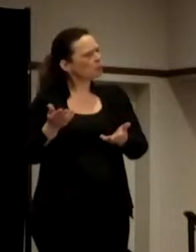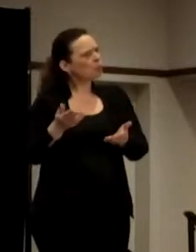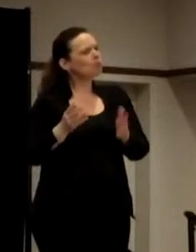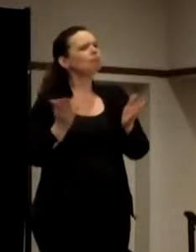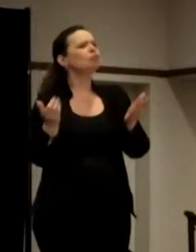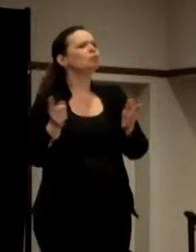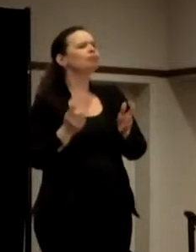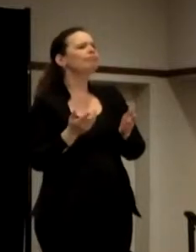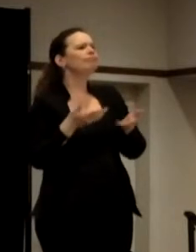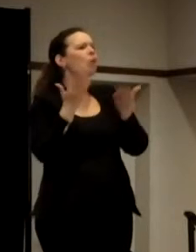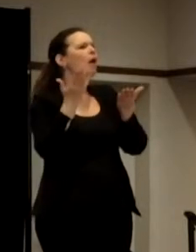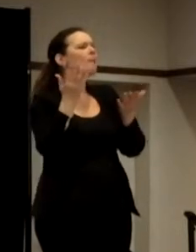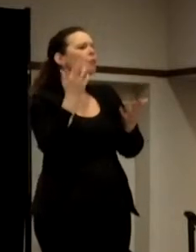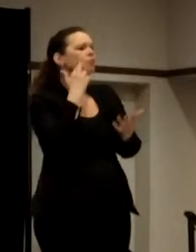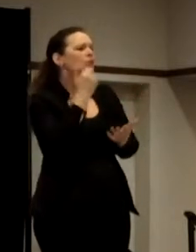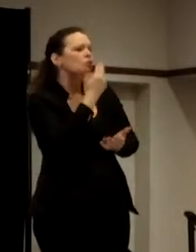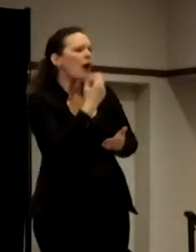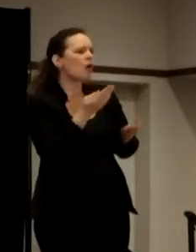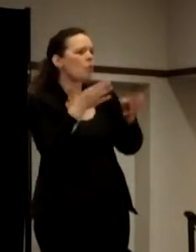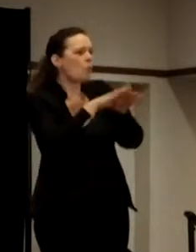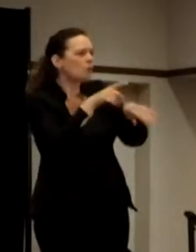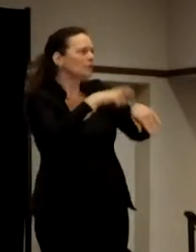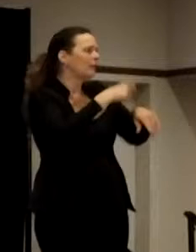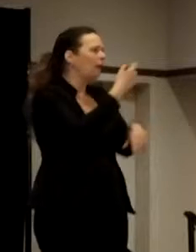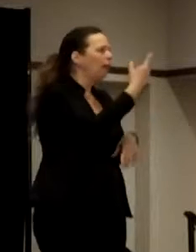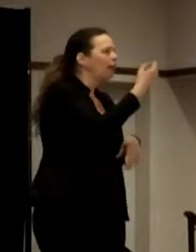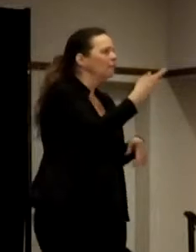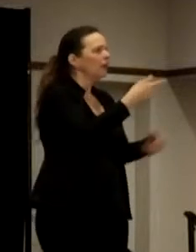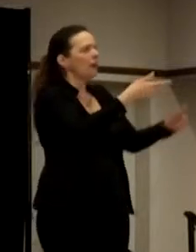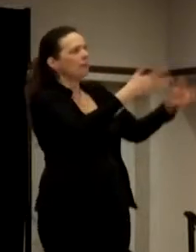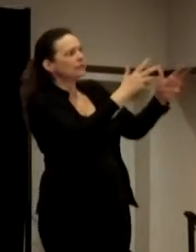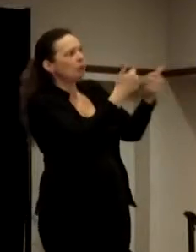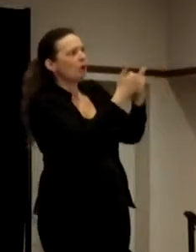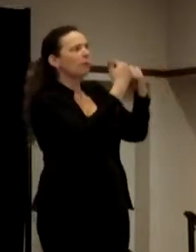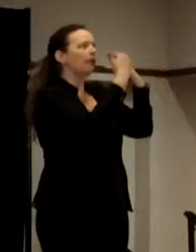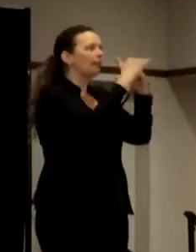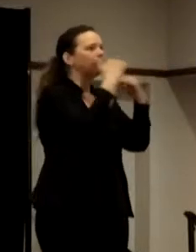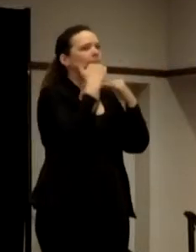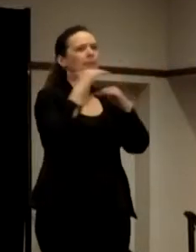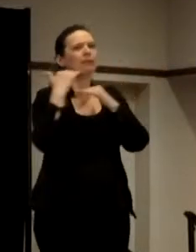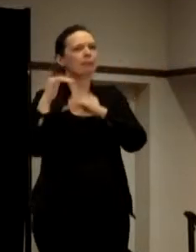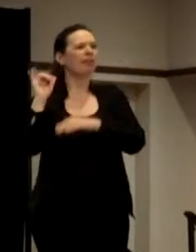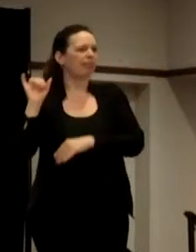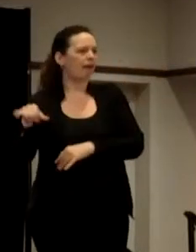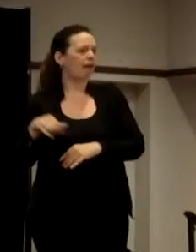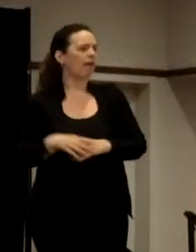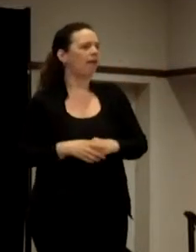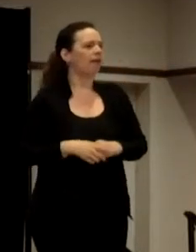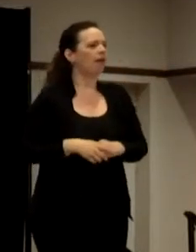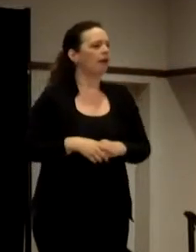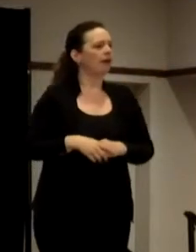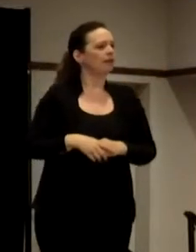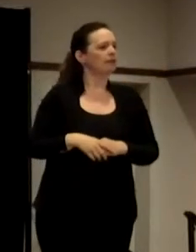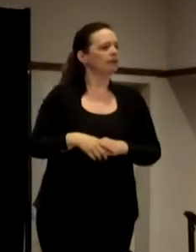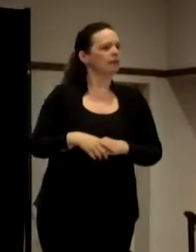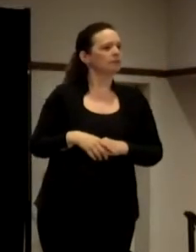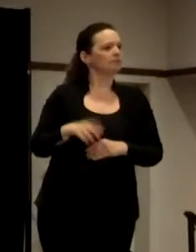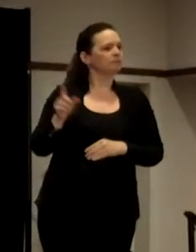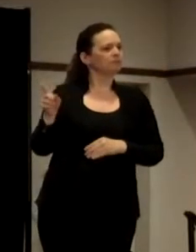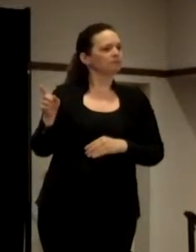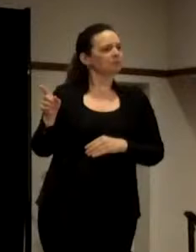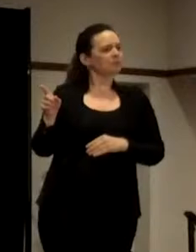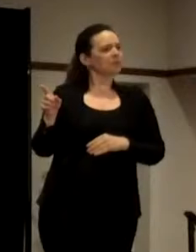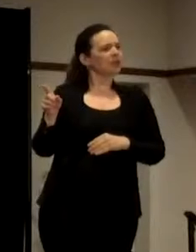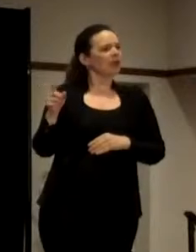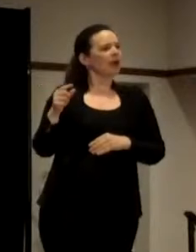everyone out of the top time? Look, I'm going to give them time. I talked to them about it. I know they're increasing capacity, I think,